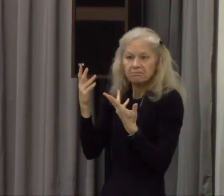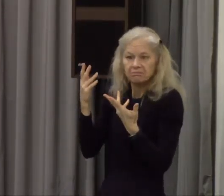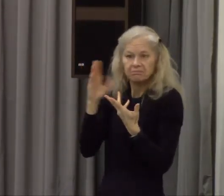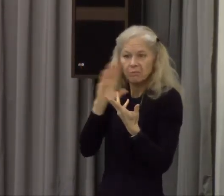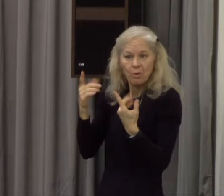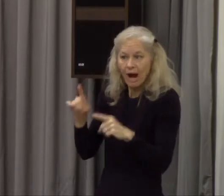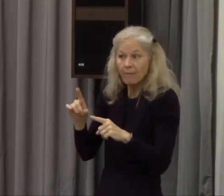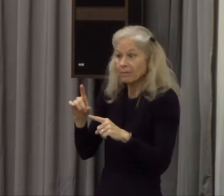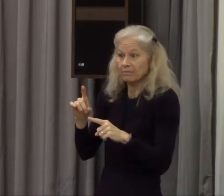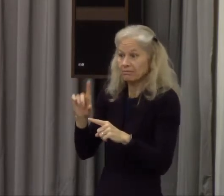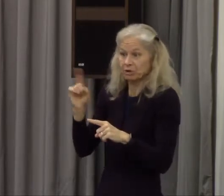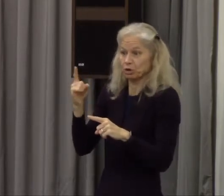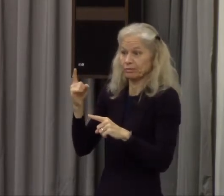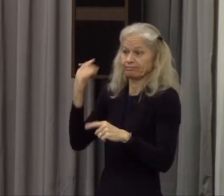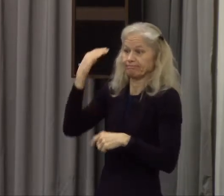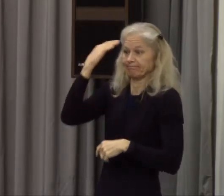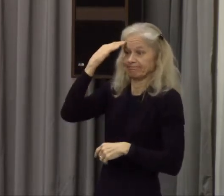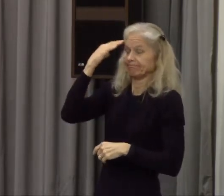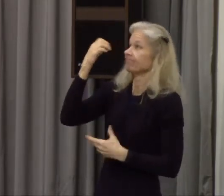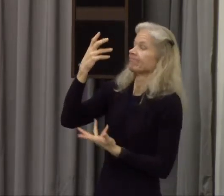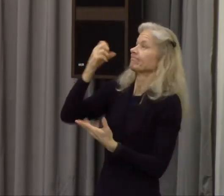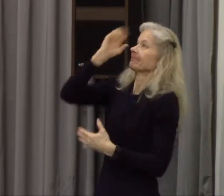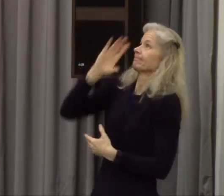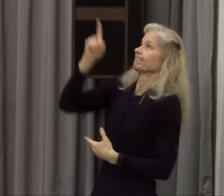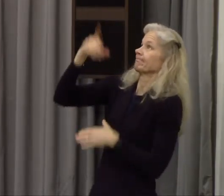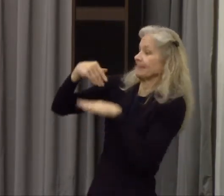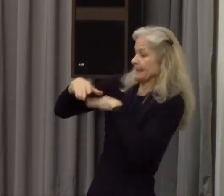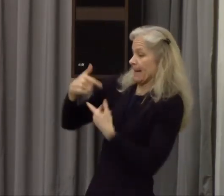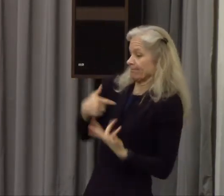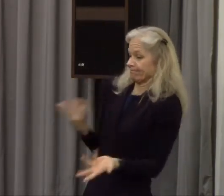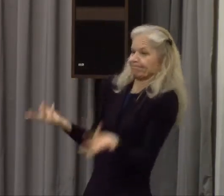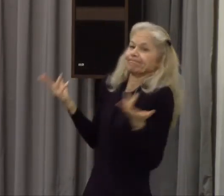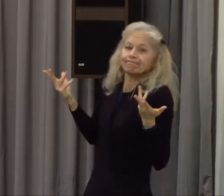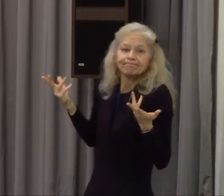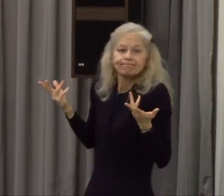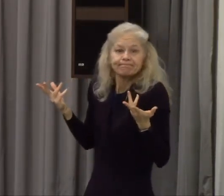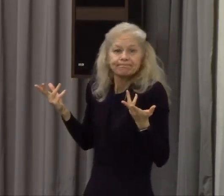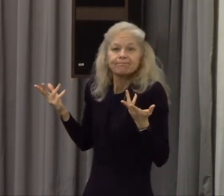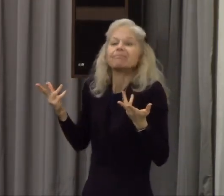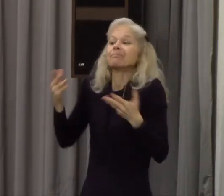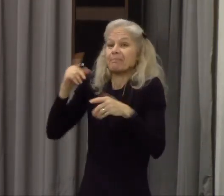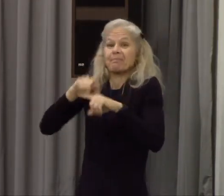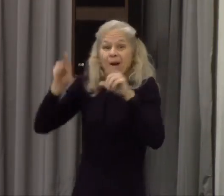is. Can you imagine? Oh my goodness. Oh. And he walks over there.